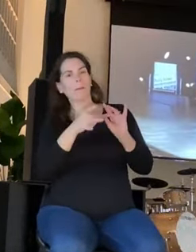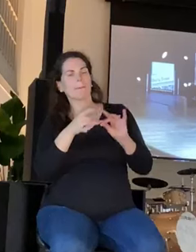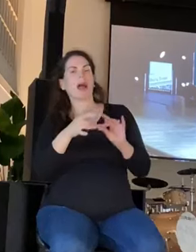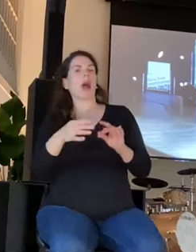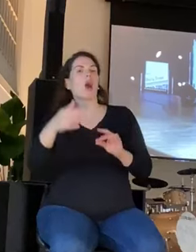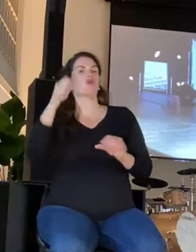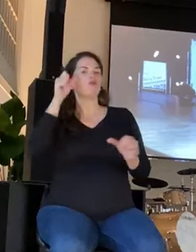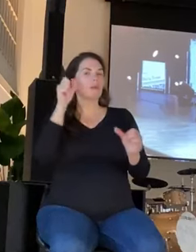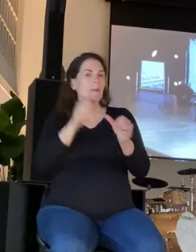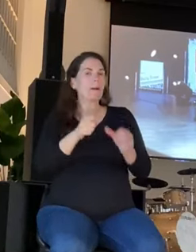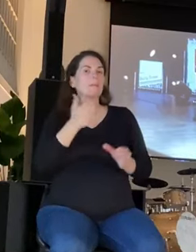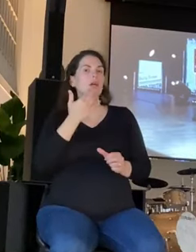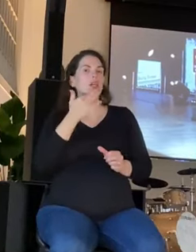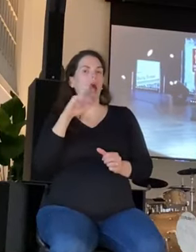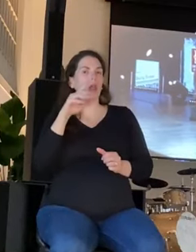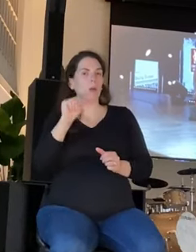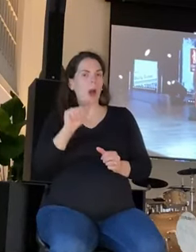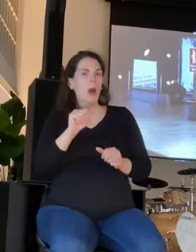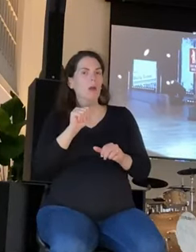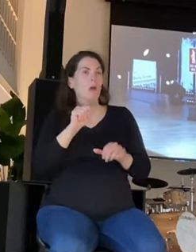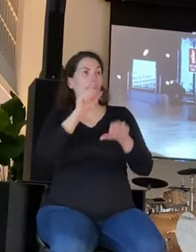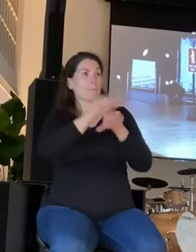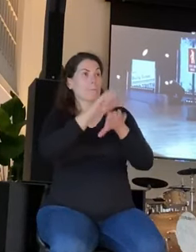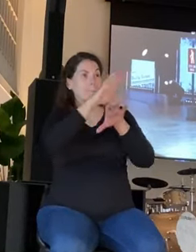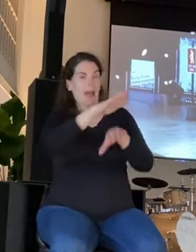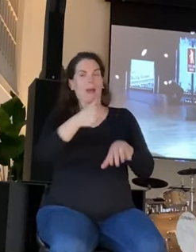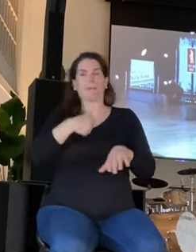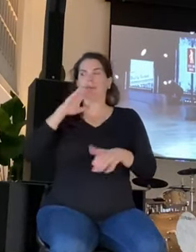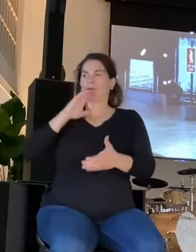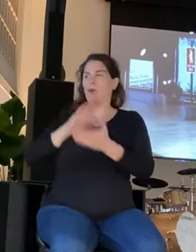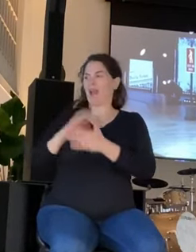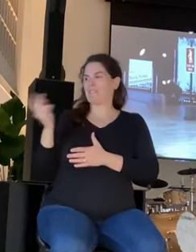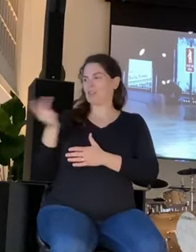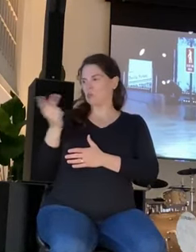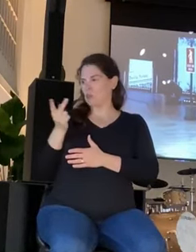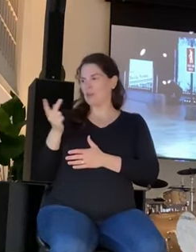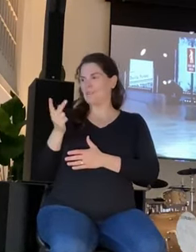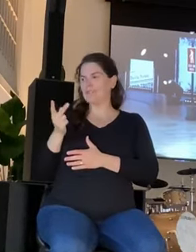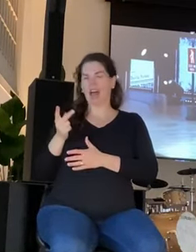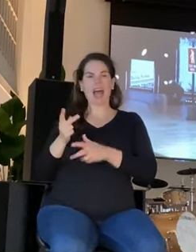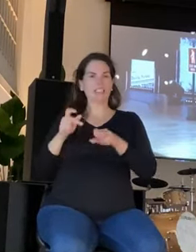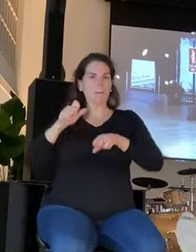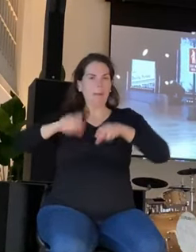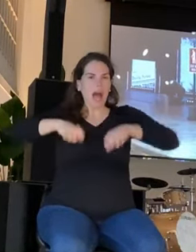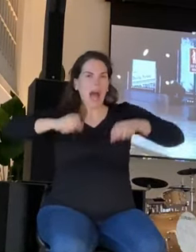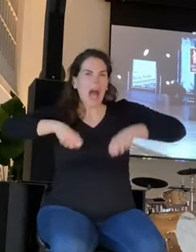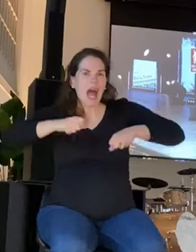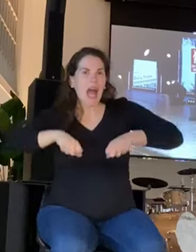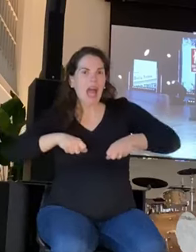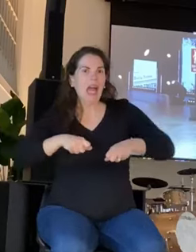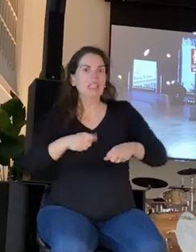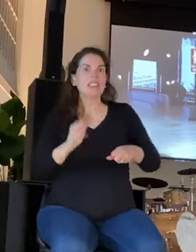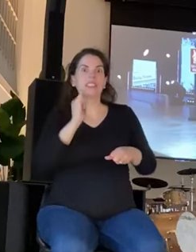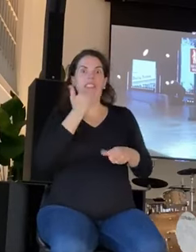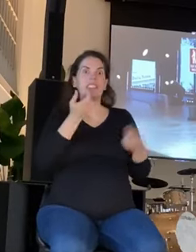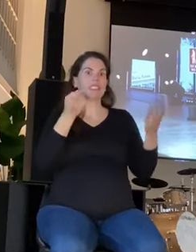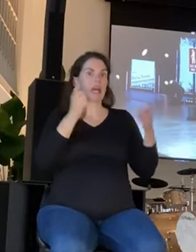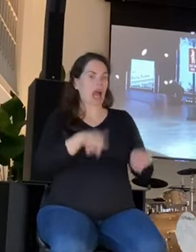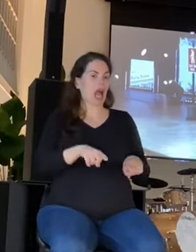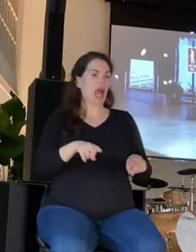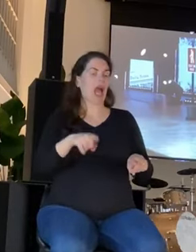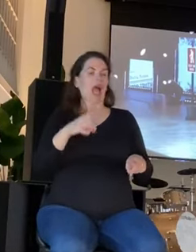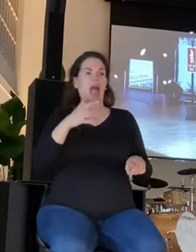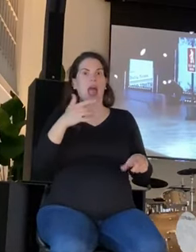in the Colorado mountains that landed her in the hospital, struggling for her life. She had a fractured back, broken